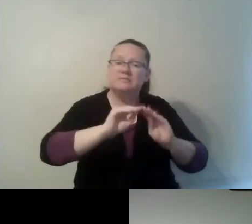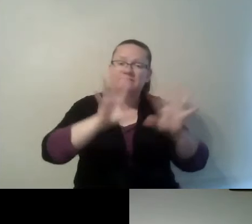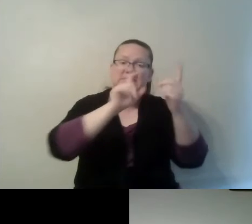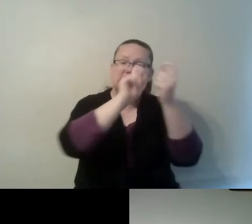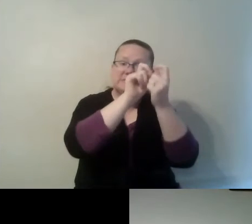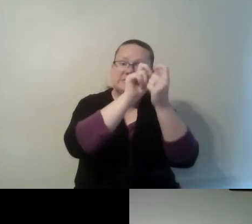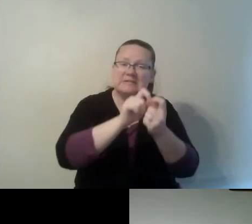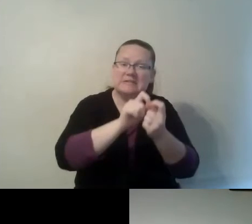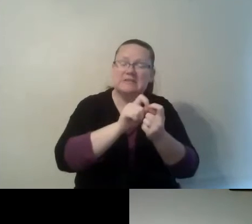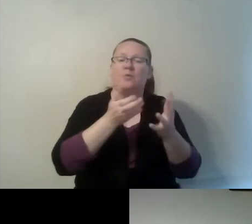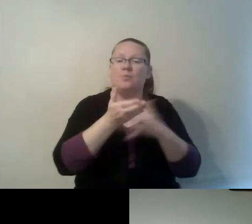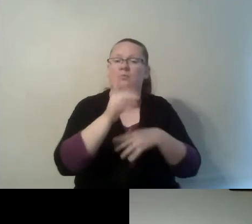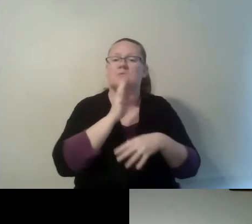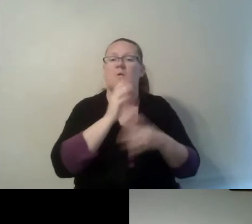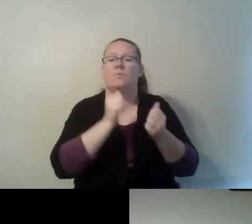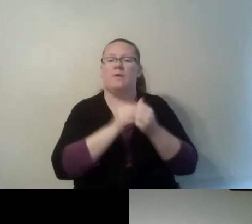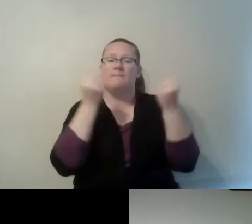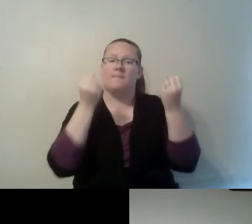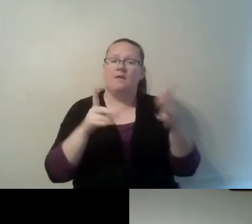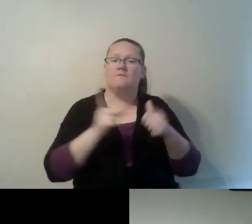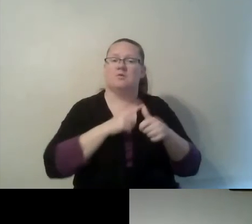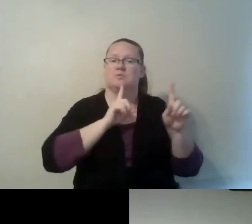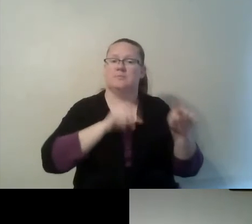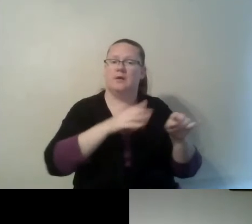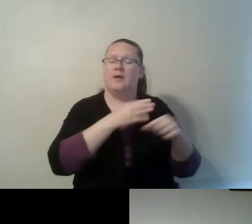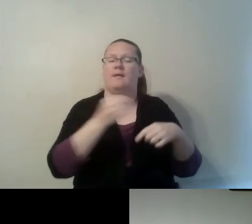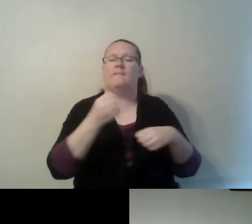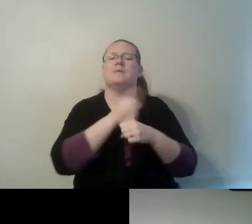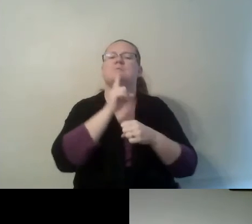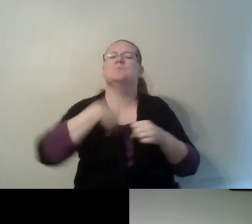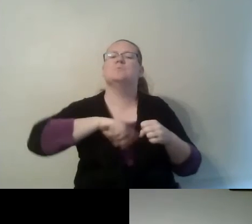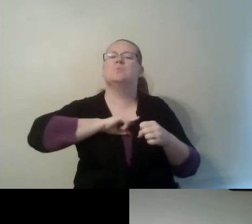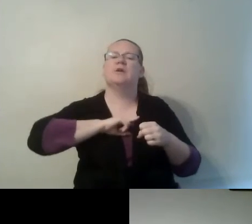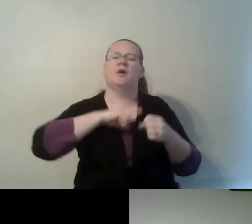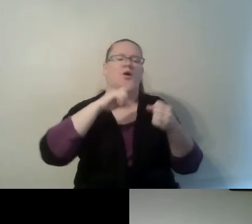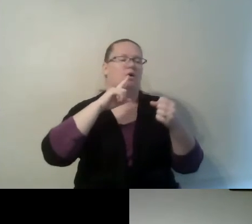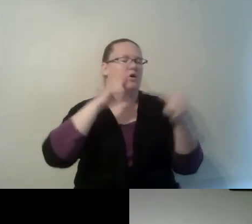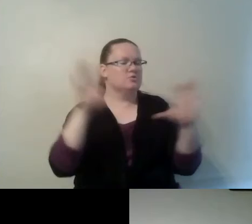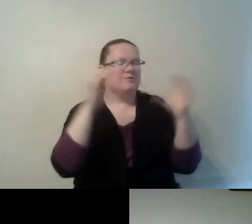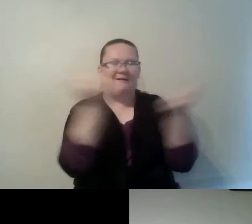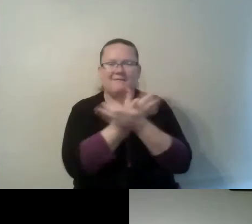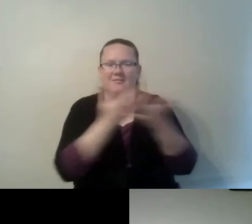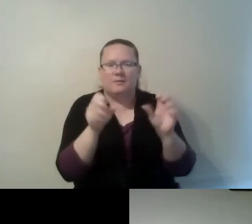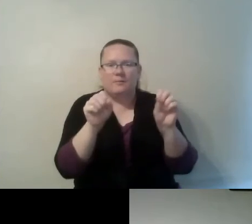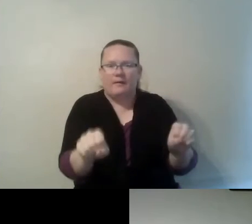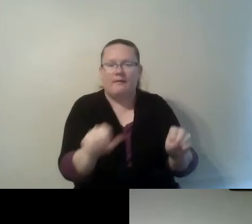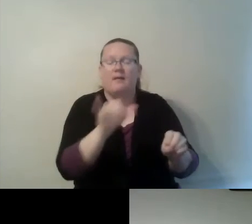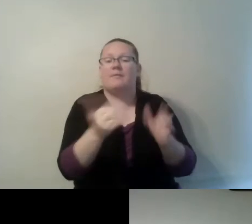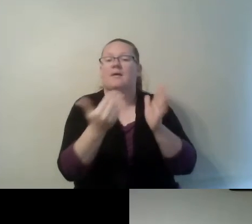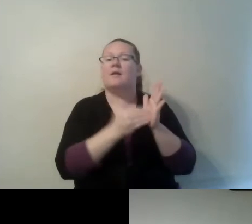with multiple first responders, and to make sure that we're covering everything we possibly can. And that again is done